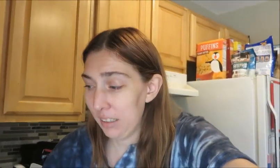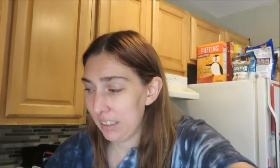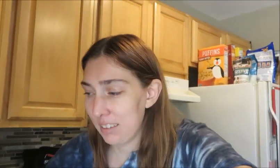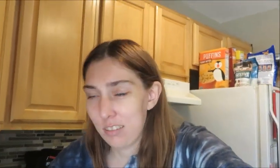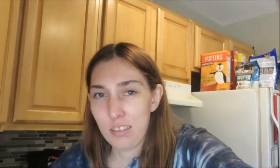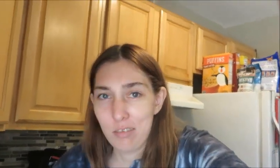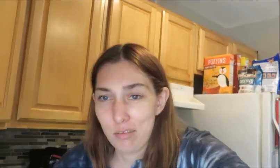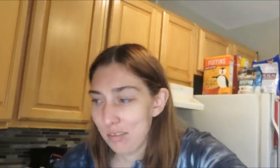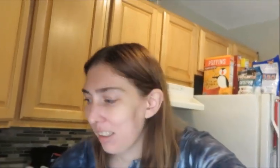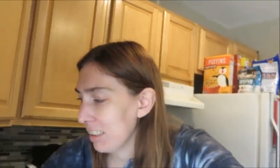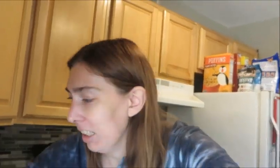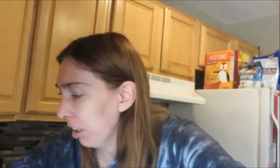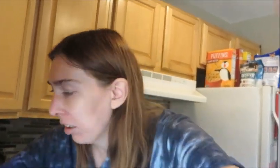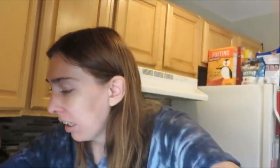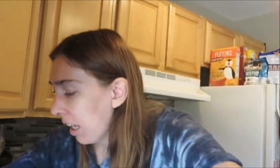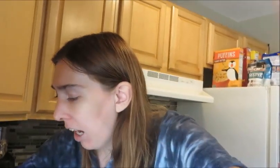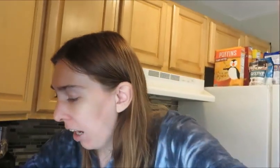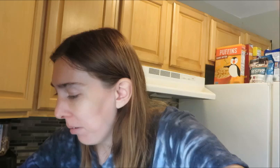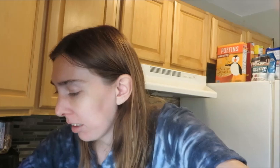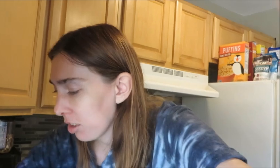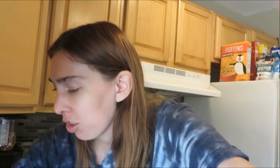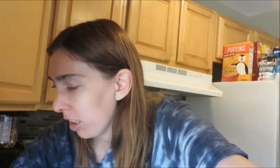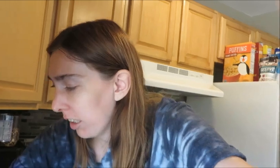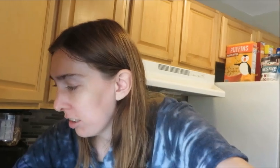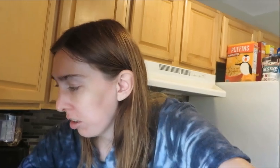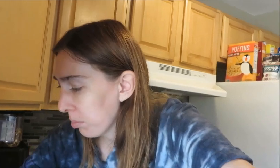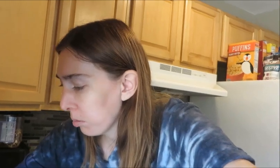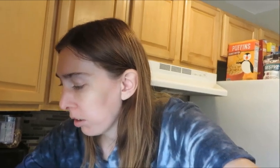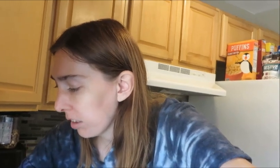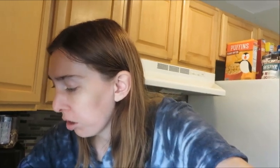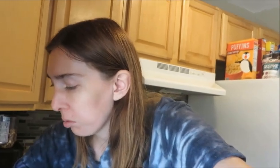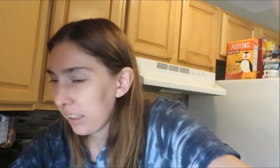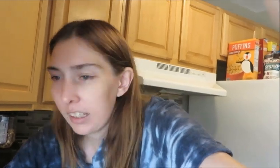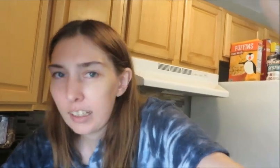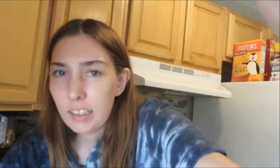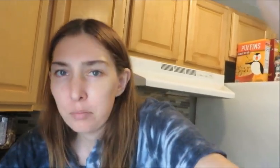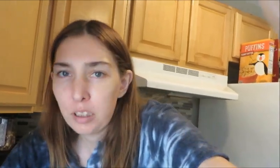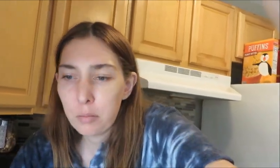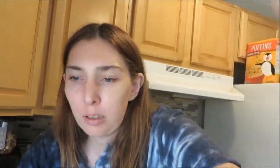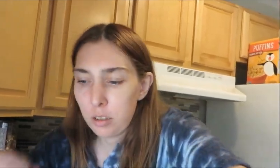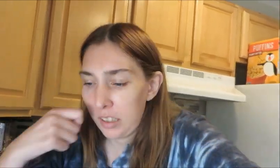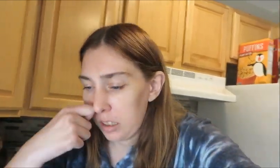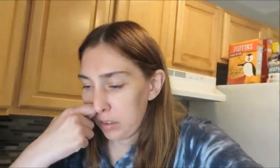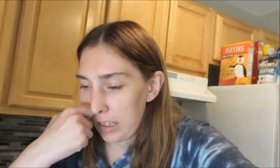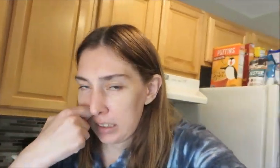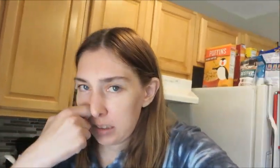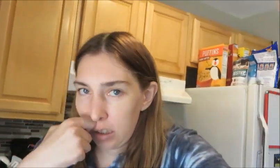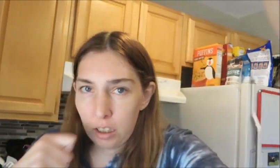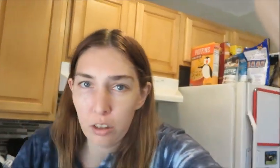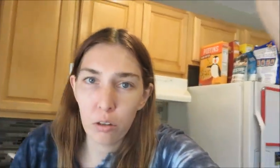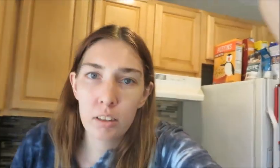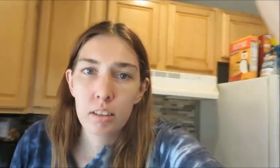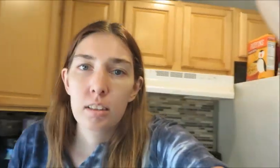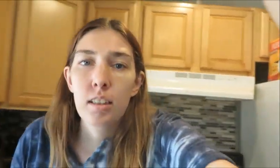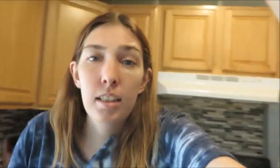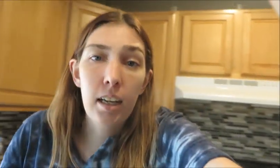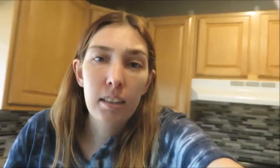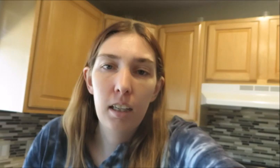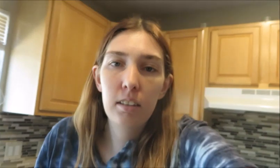place, so I'm gonna try to upload my videos when I can, but I'm about to make something, so yeah, I'm gonna